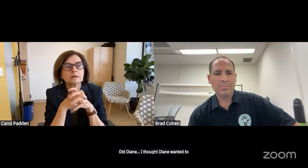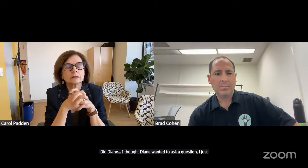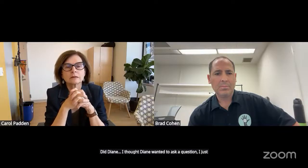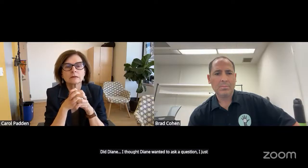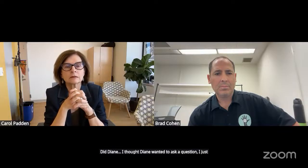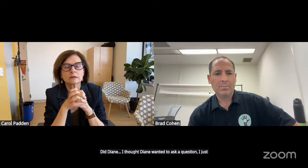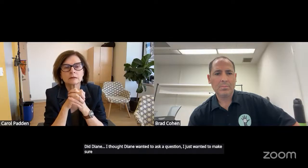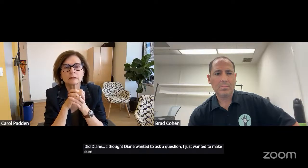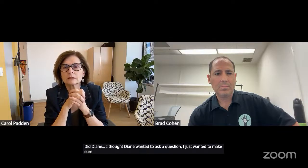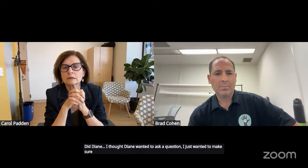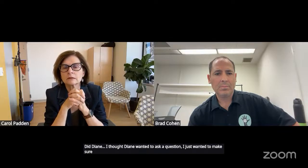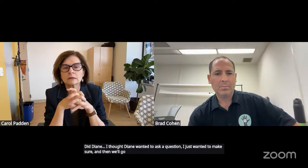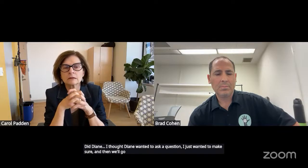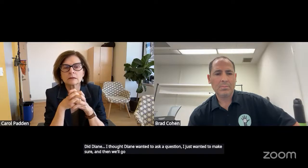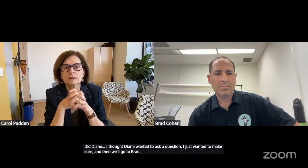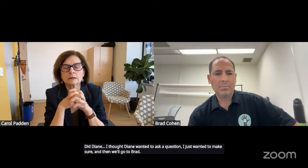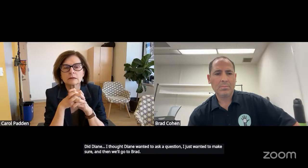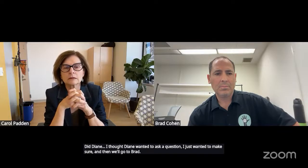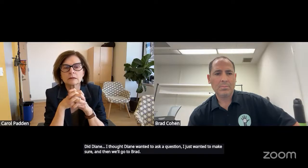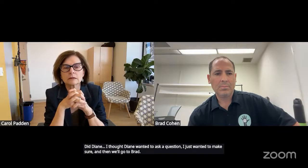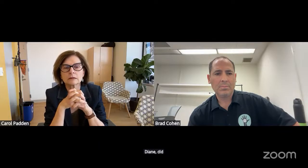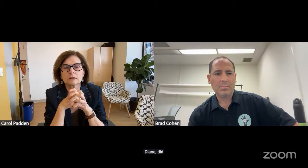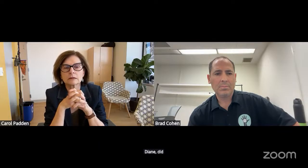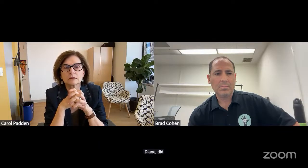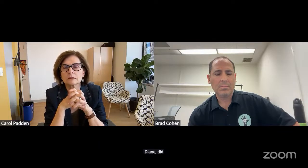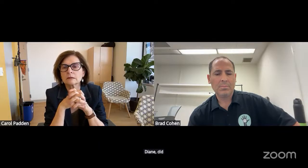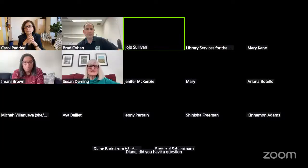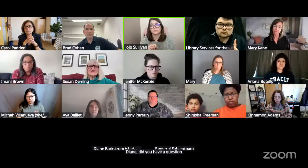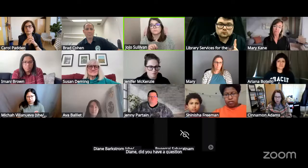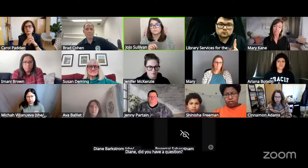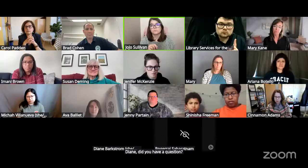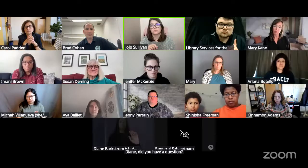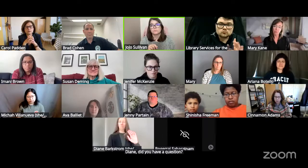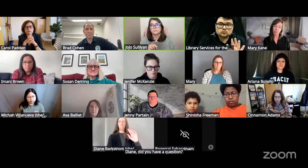sure. And then we'll go to Brad. Diane, did you have a question?